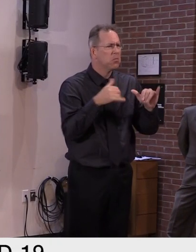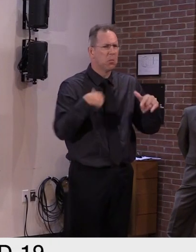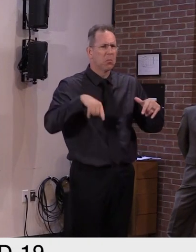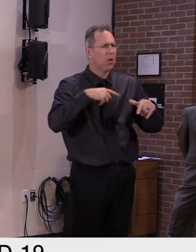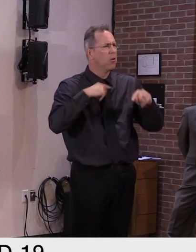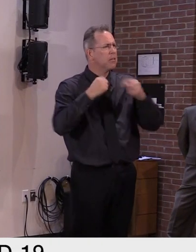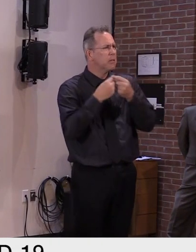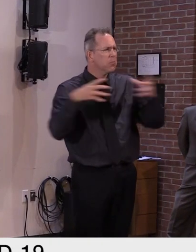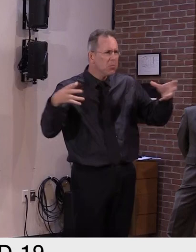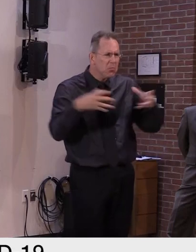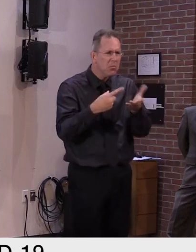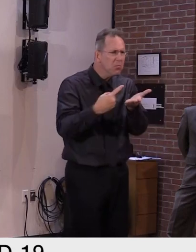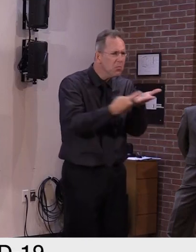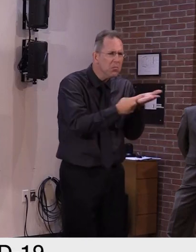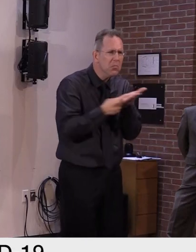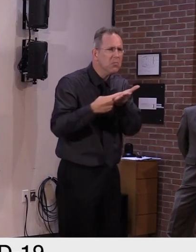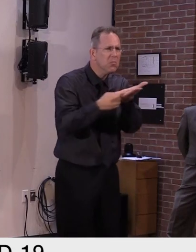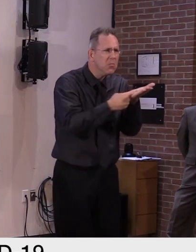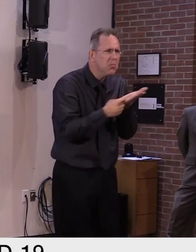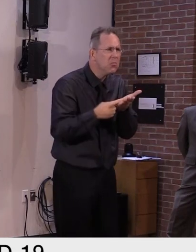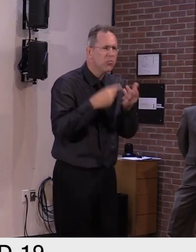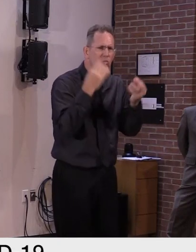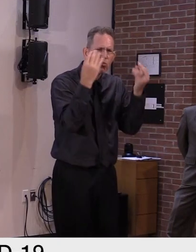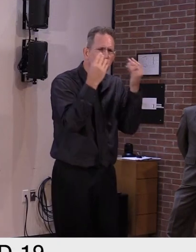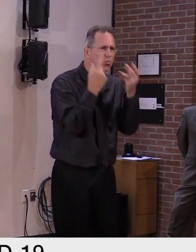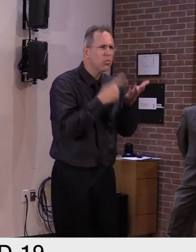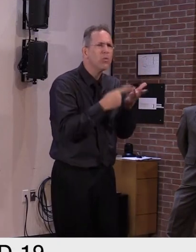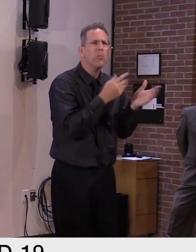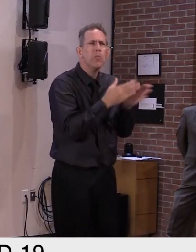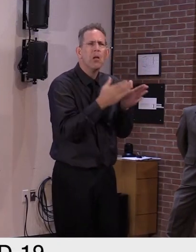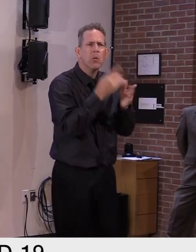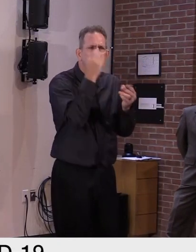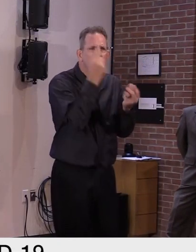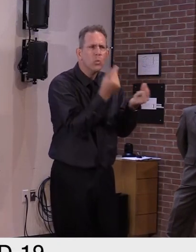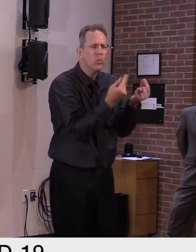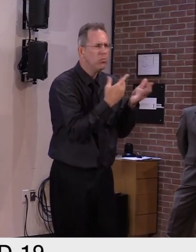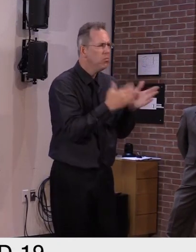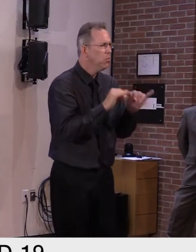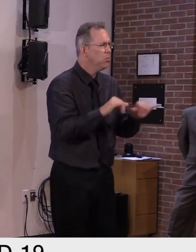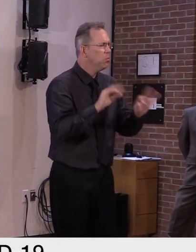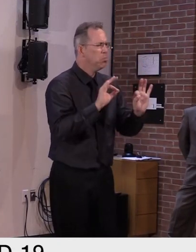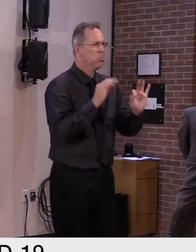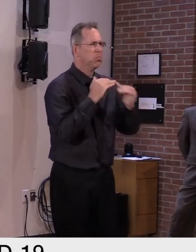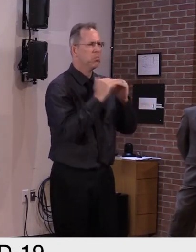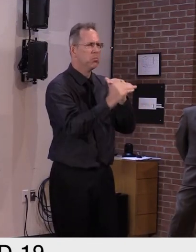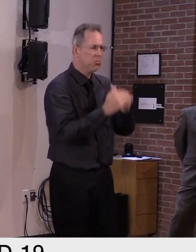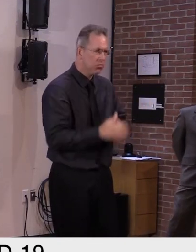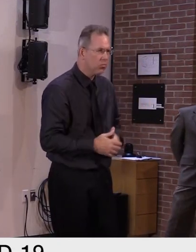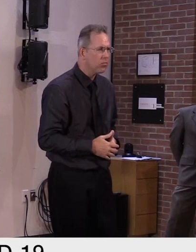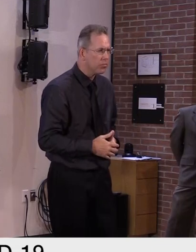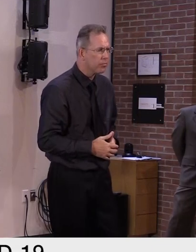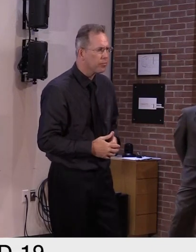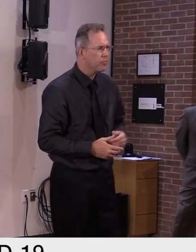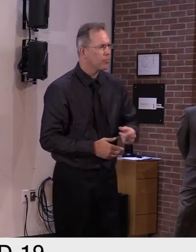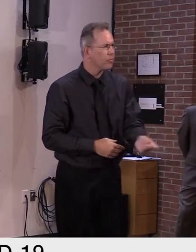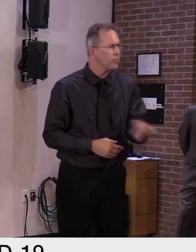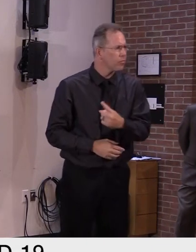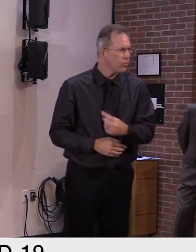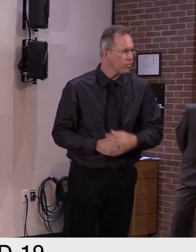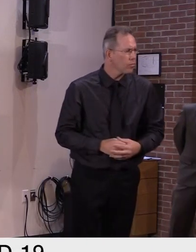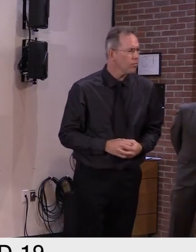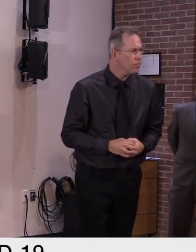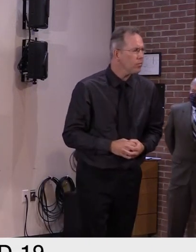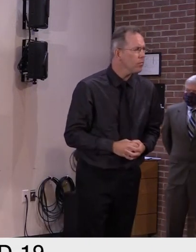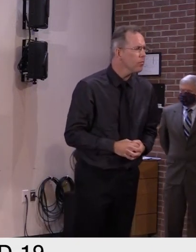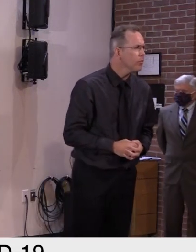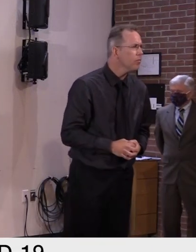And the follow-up question I have is actually for Dr. Levine. Coming back to your comments from earlier, when people are trying to figure out how wide their social bubble